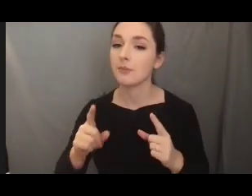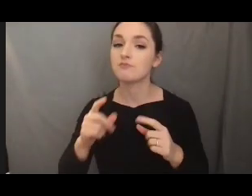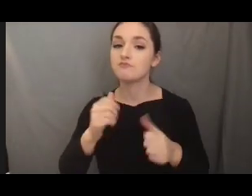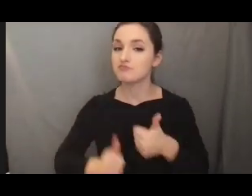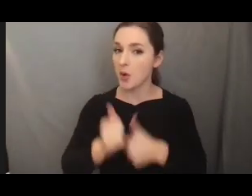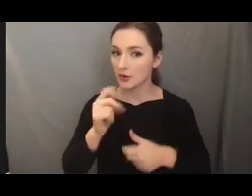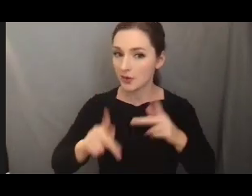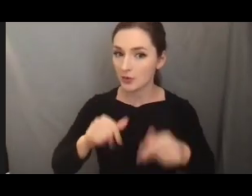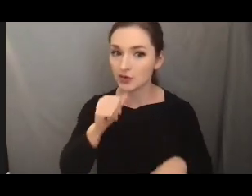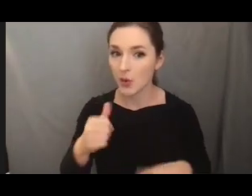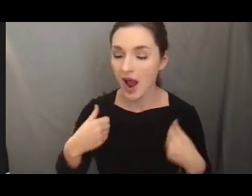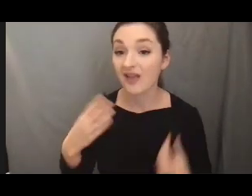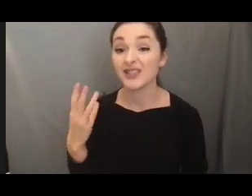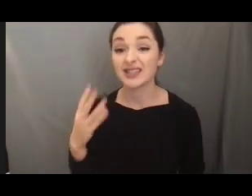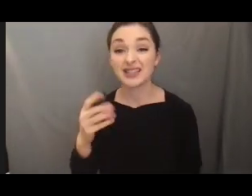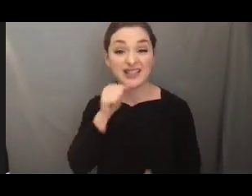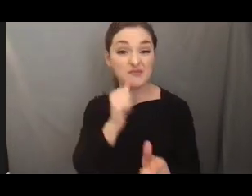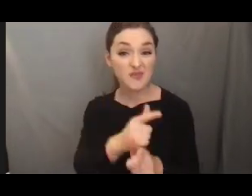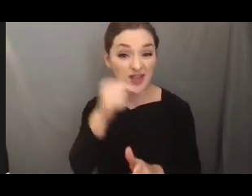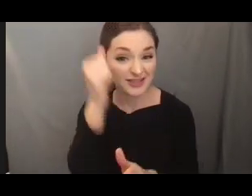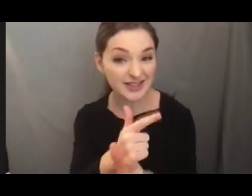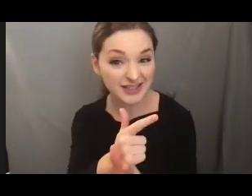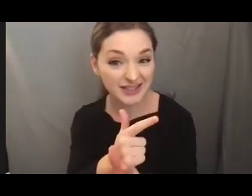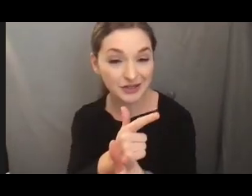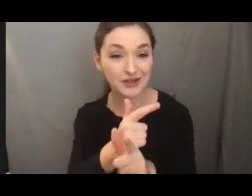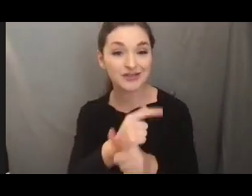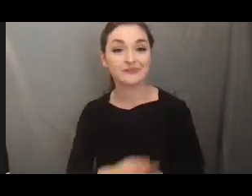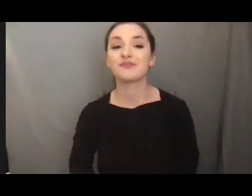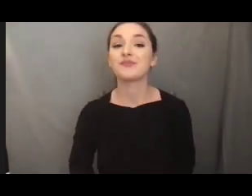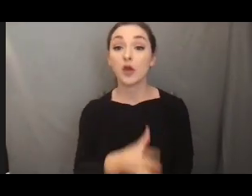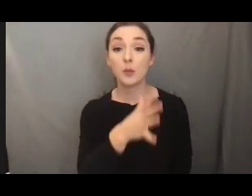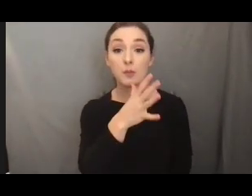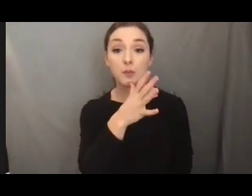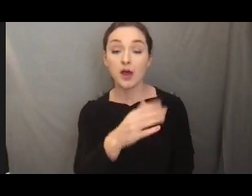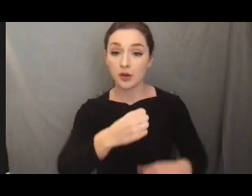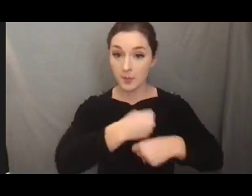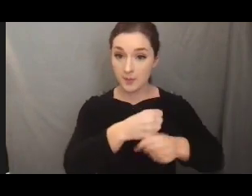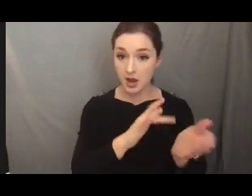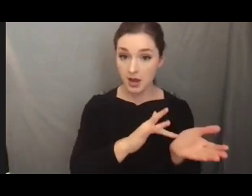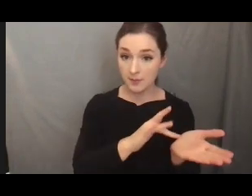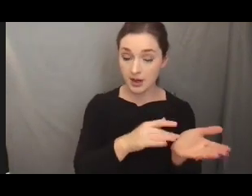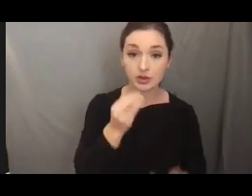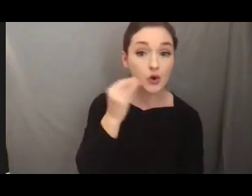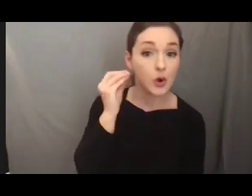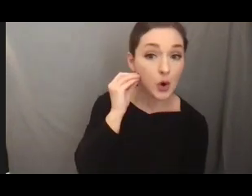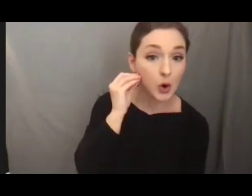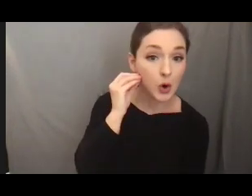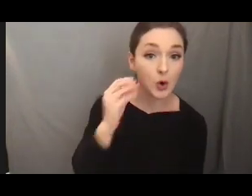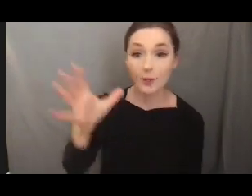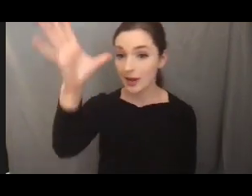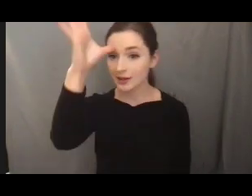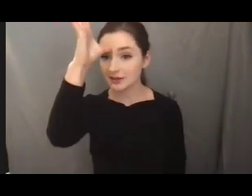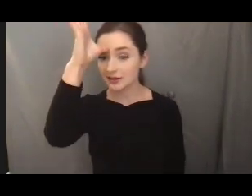Most babies didn't have a mother who knew home remedies and a father who worked several jobs. Most babies weren't Wilma